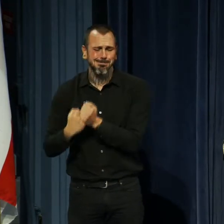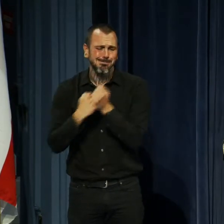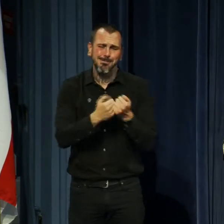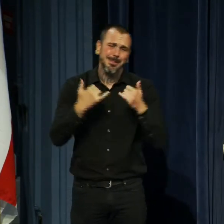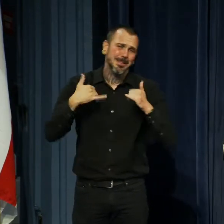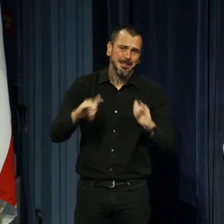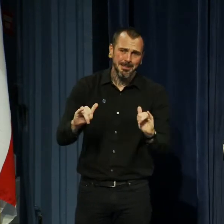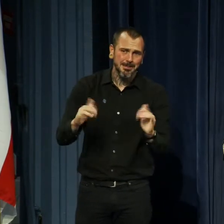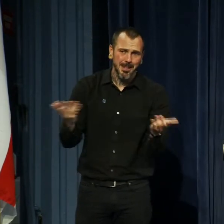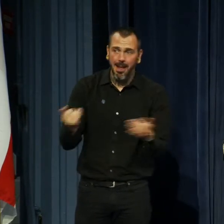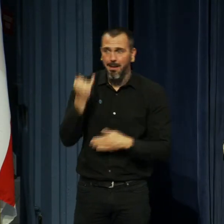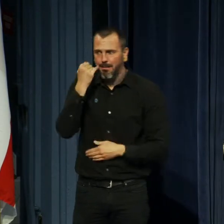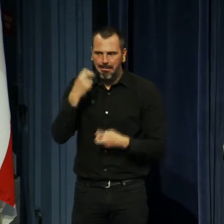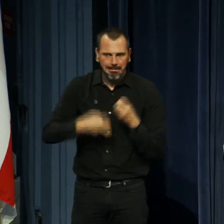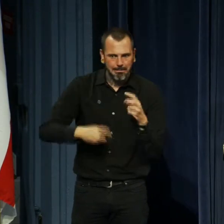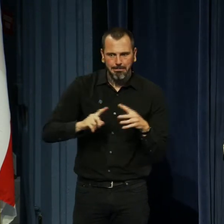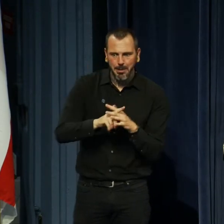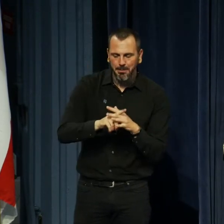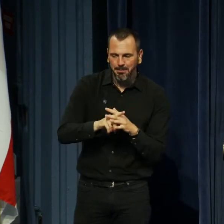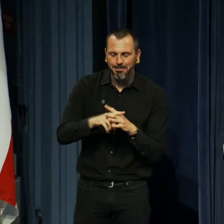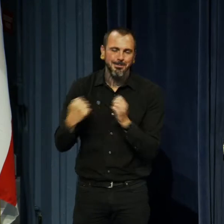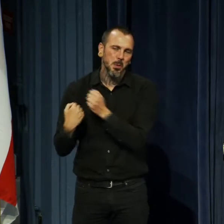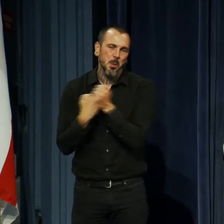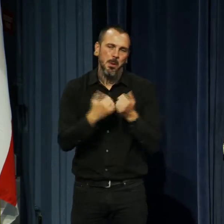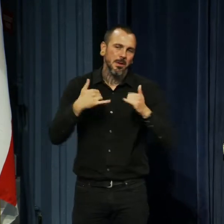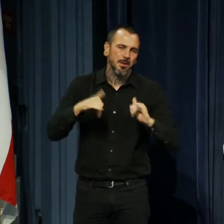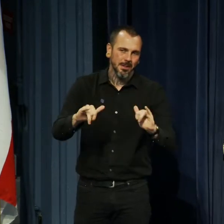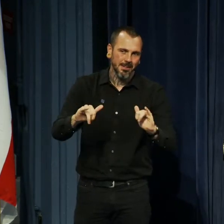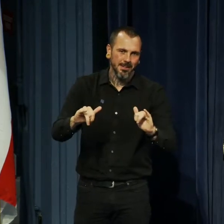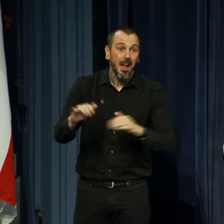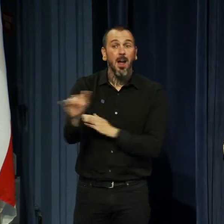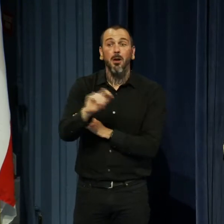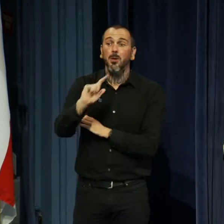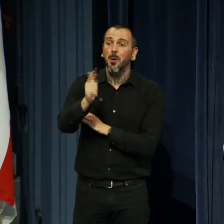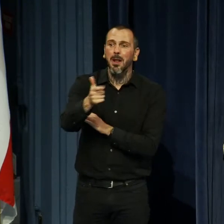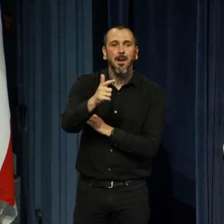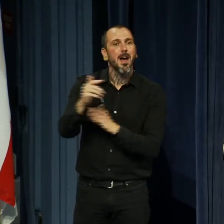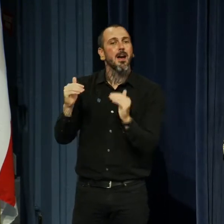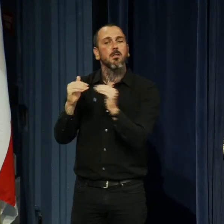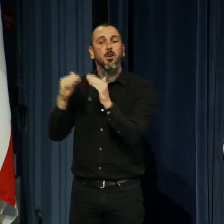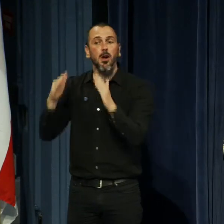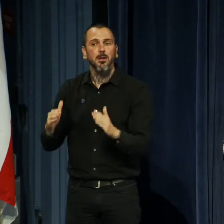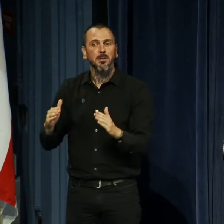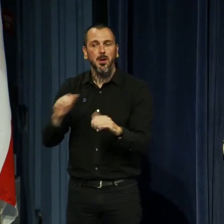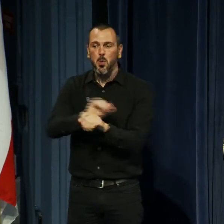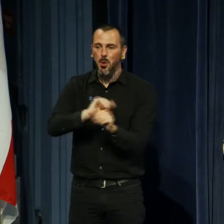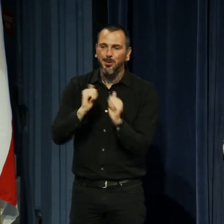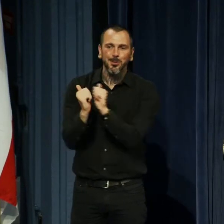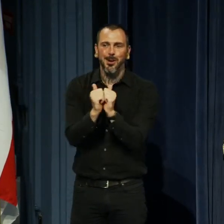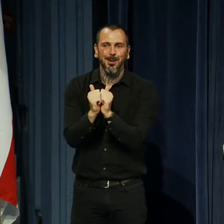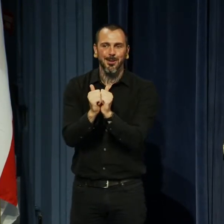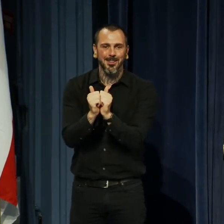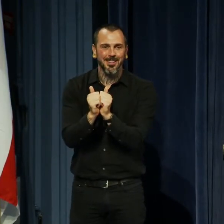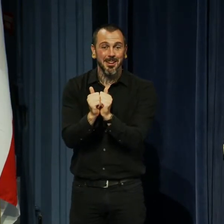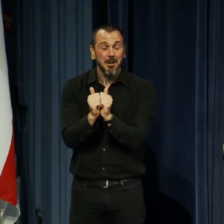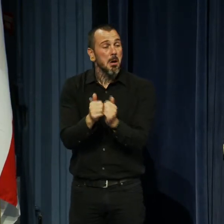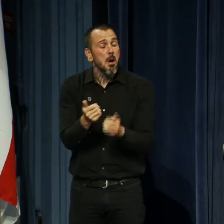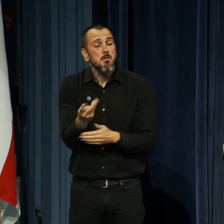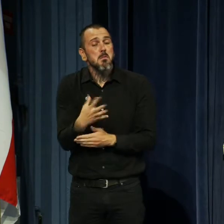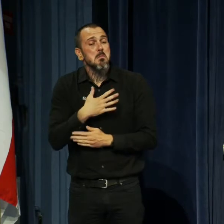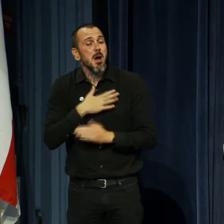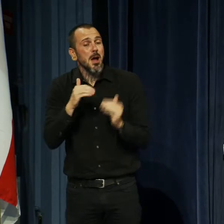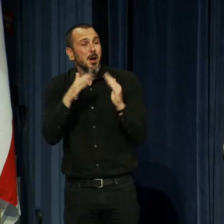anxiousness is gone, and in its place, a newfound confidence and excitement for the future. That's what makes this day and this